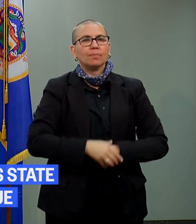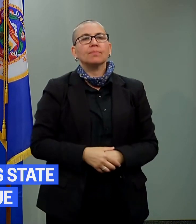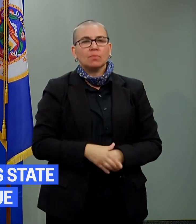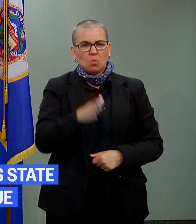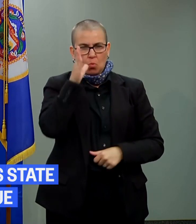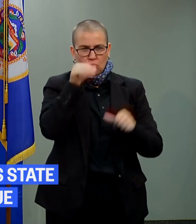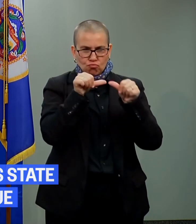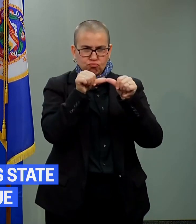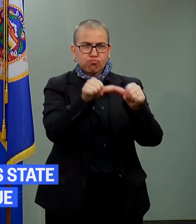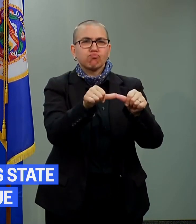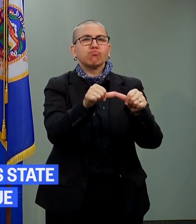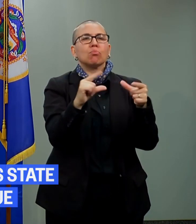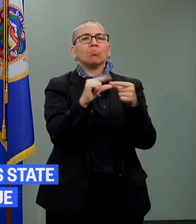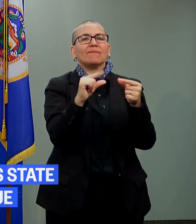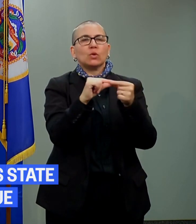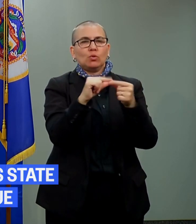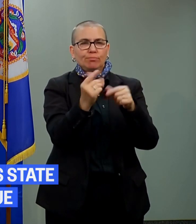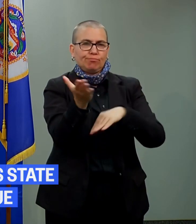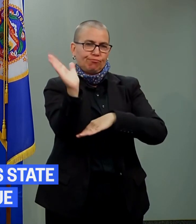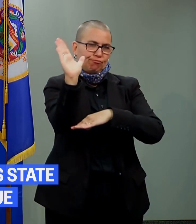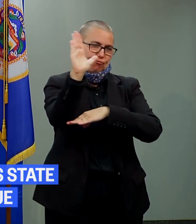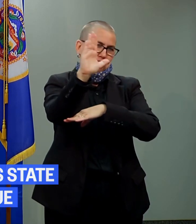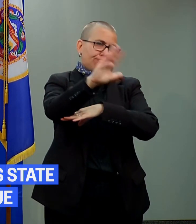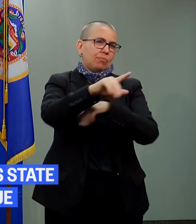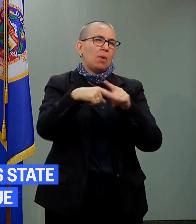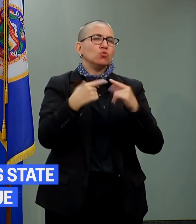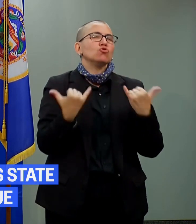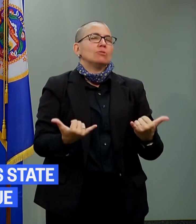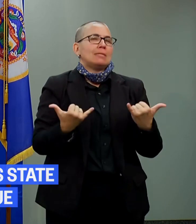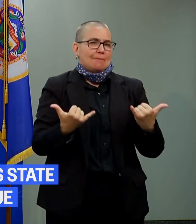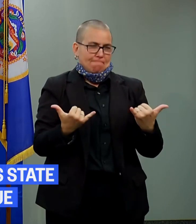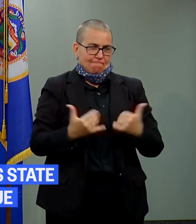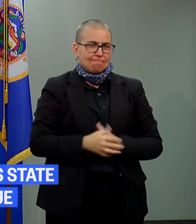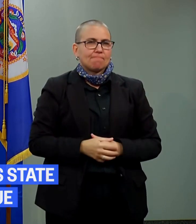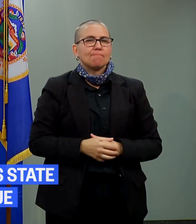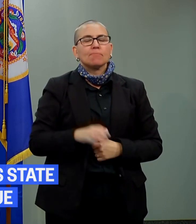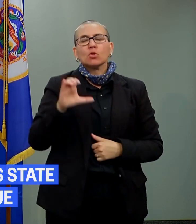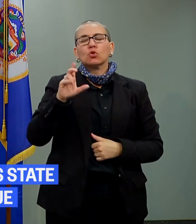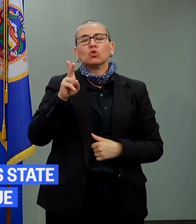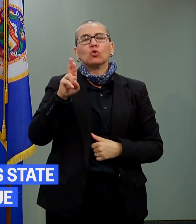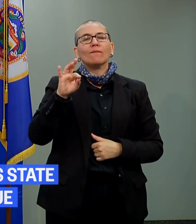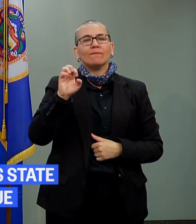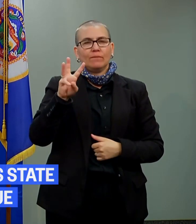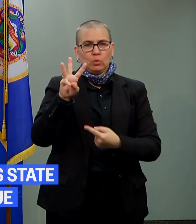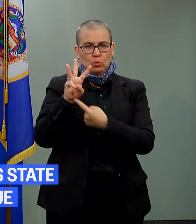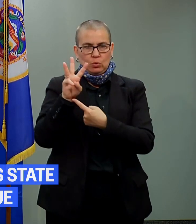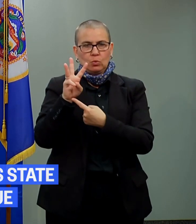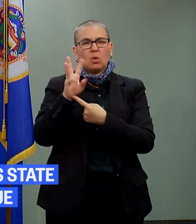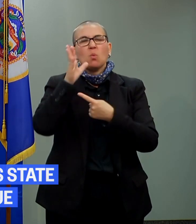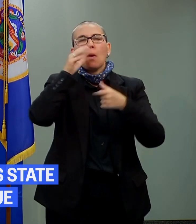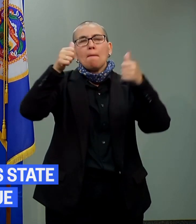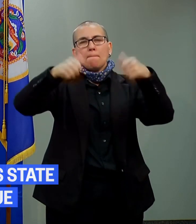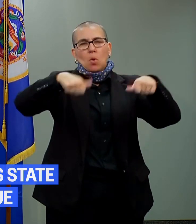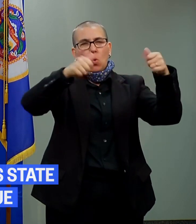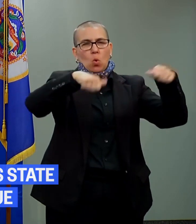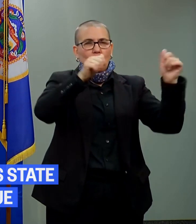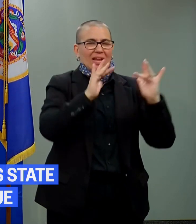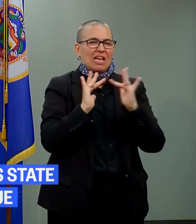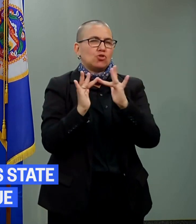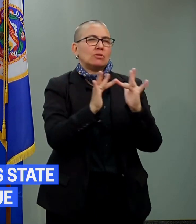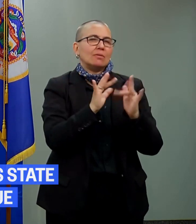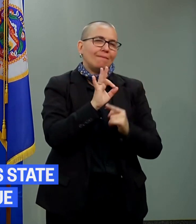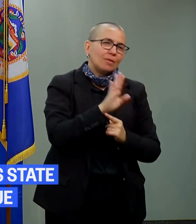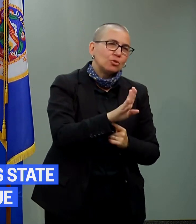possible. Information about today's actions as far as curfew, road closings, and things will be posted as soon as possible. And I